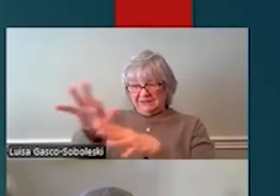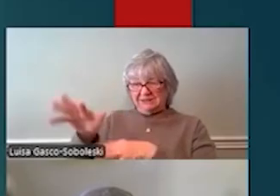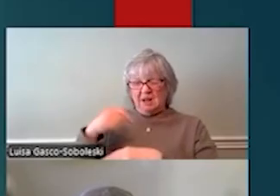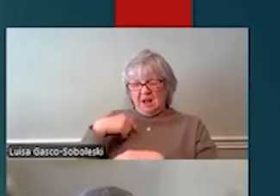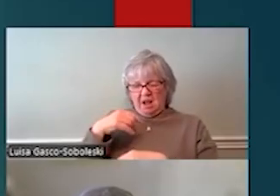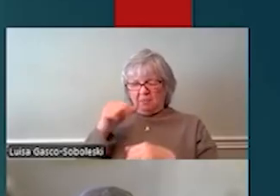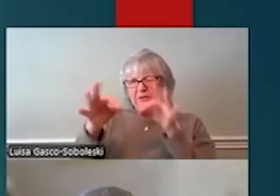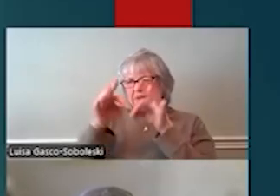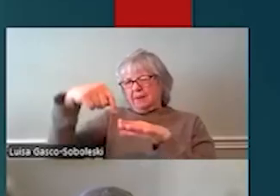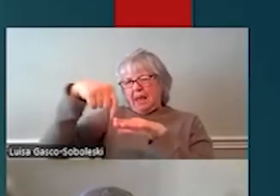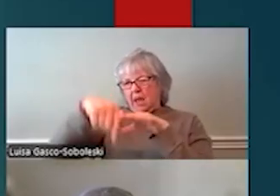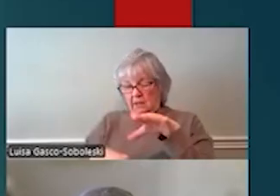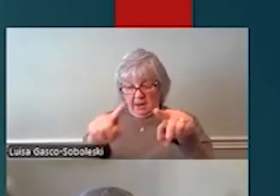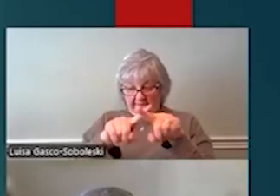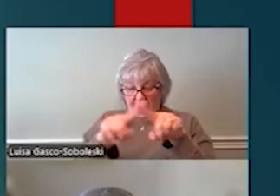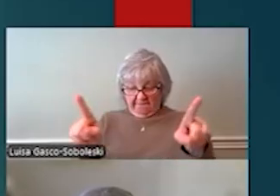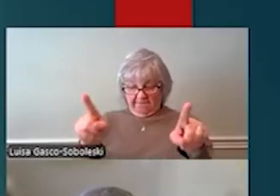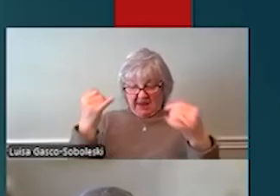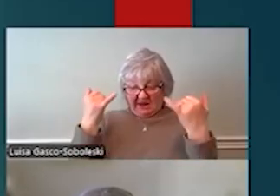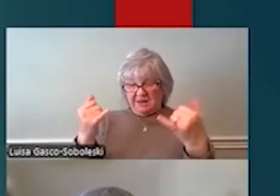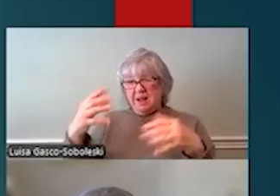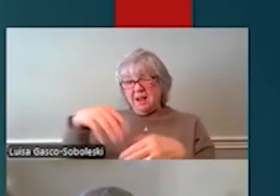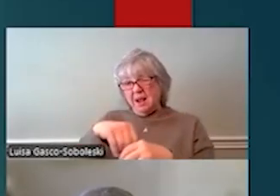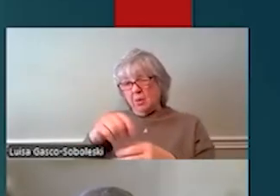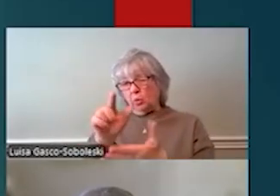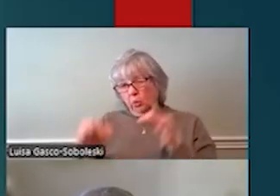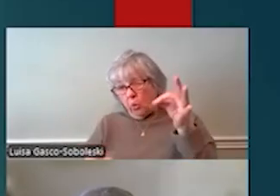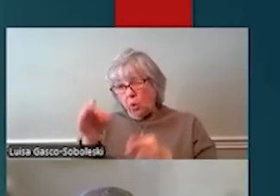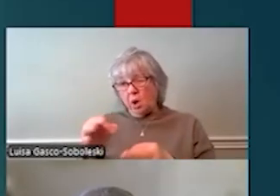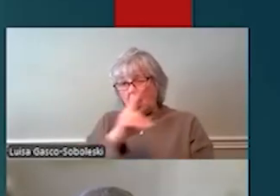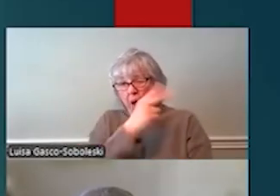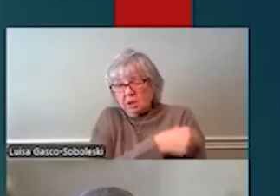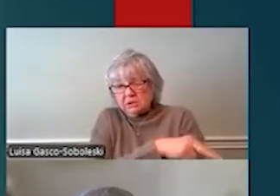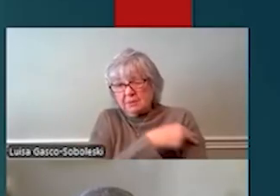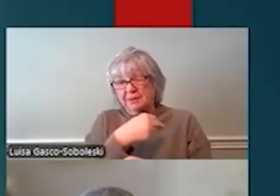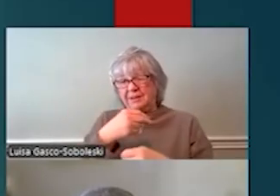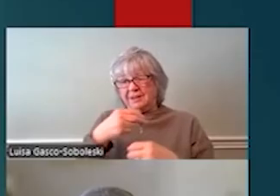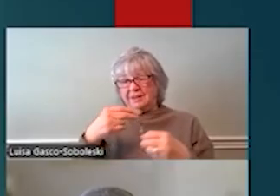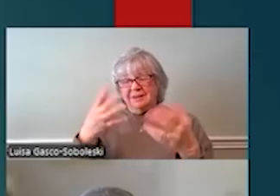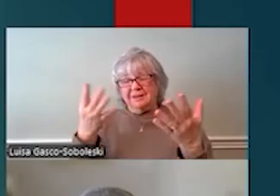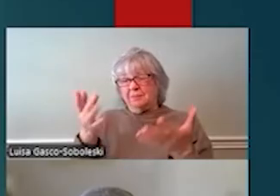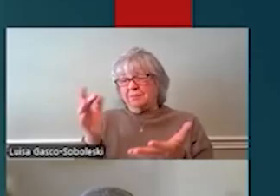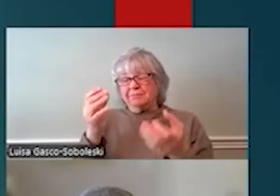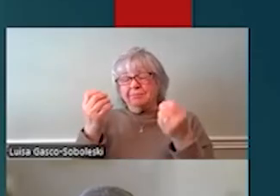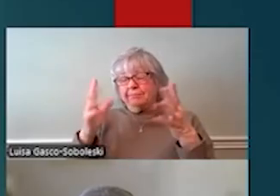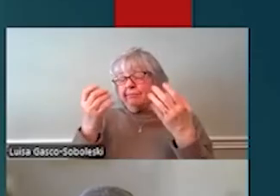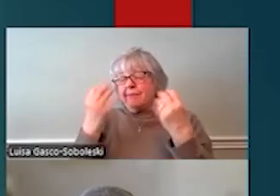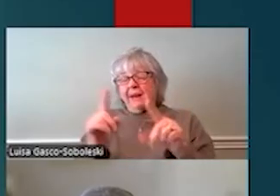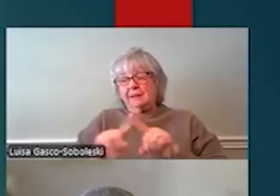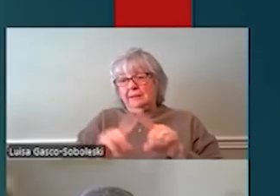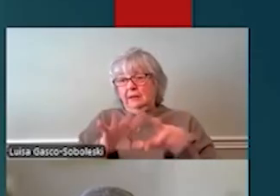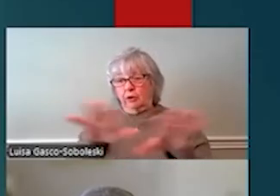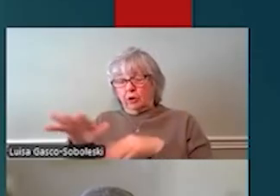that has 5 different areas, the ADA. I'm not going to explain the ADA in depth, but that